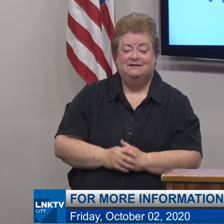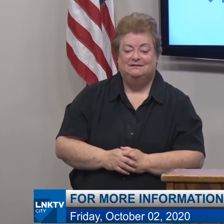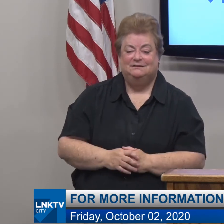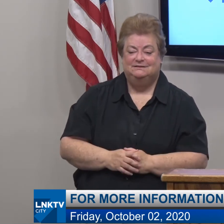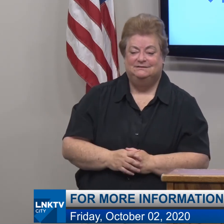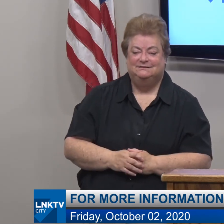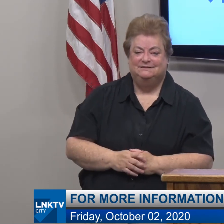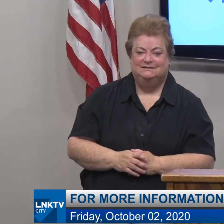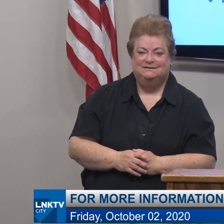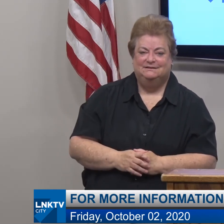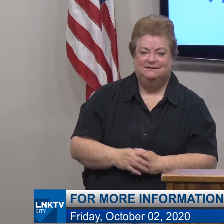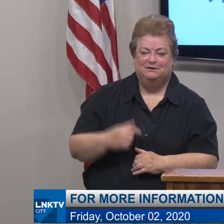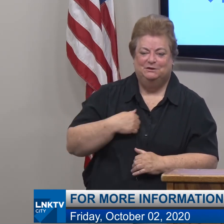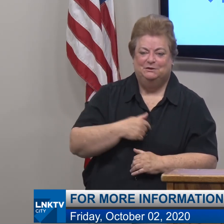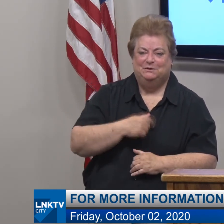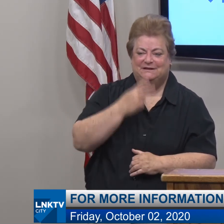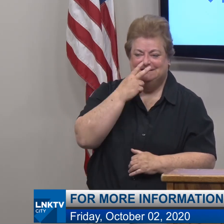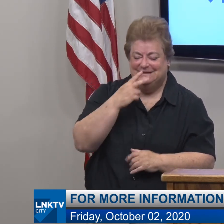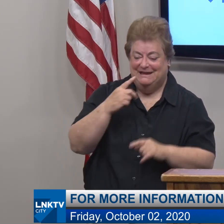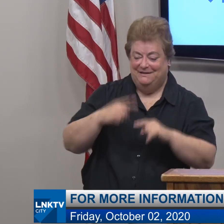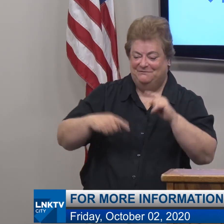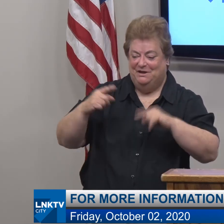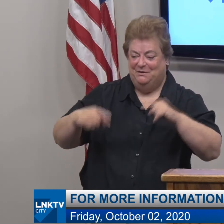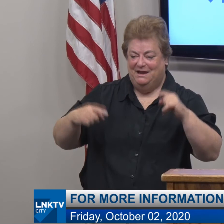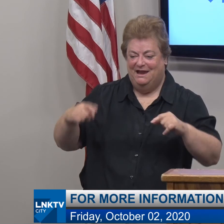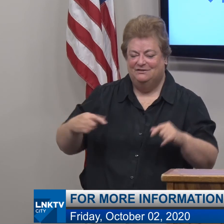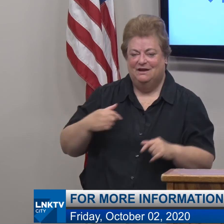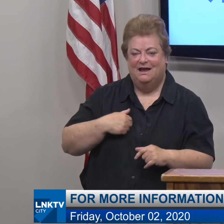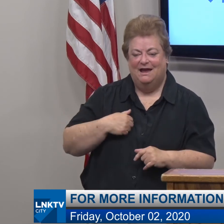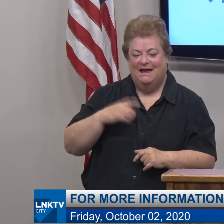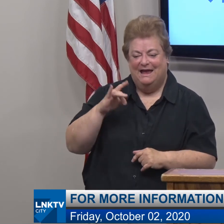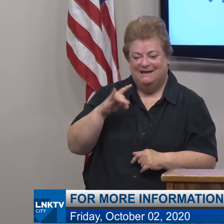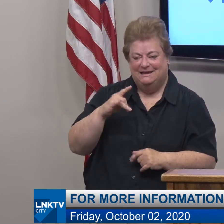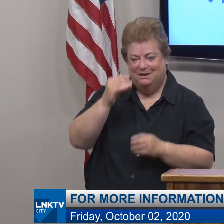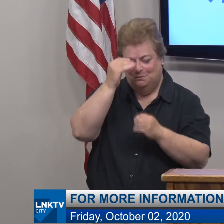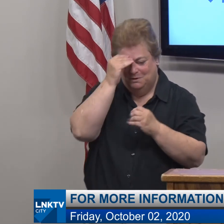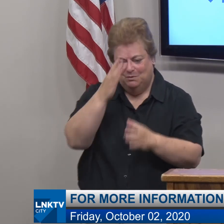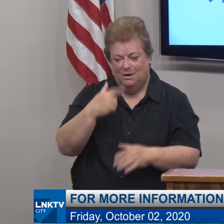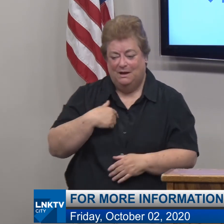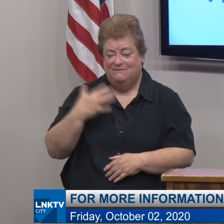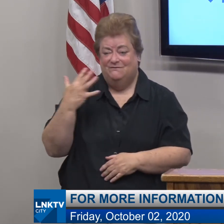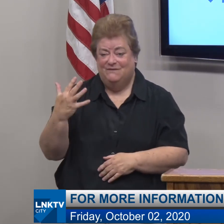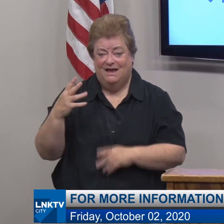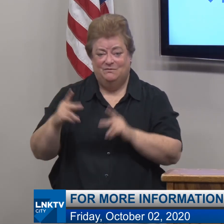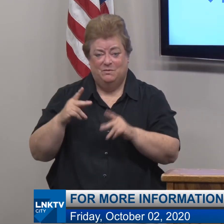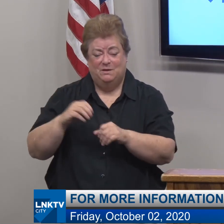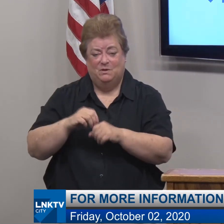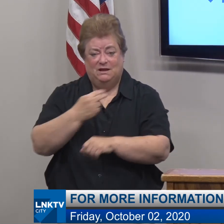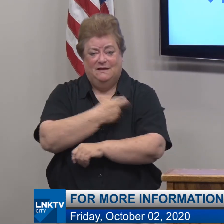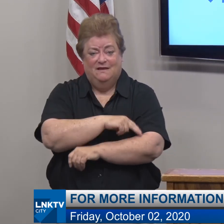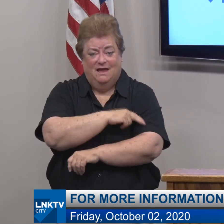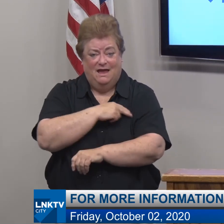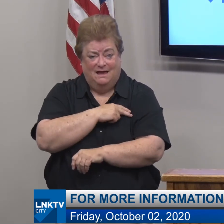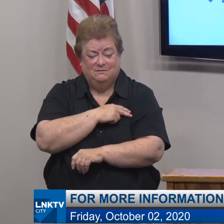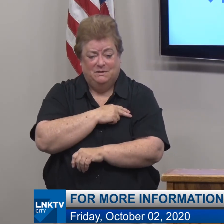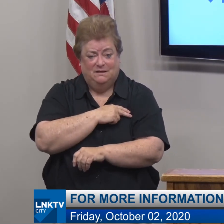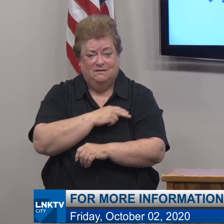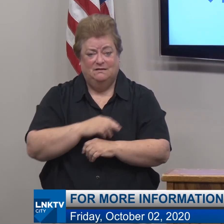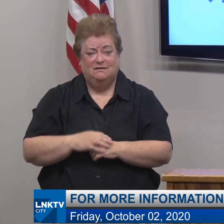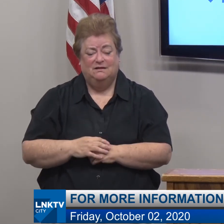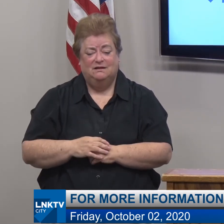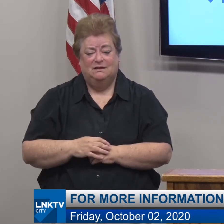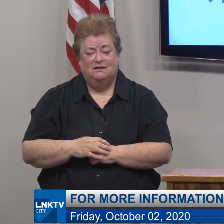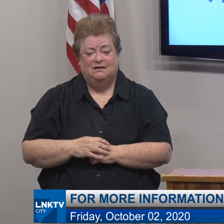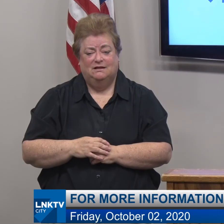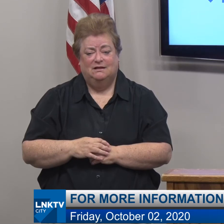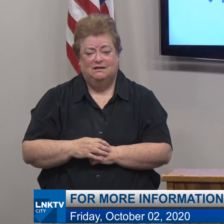see the variation of all of this. I think I reported, we have 5 people in the hospital from the outbreak